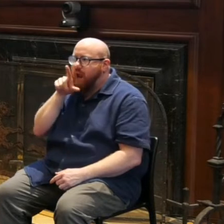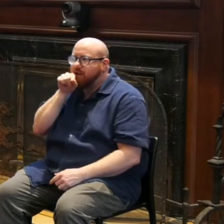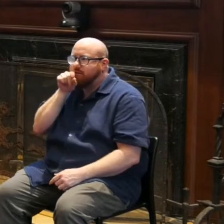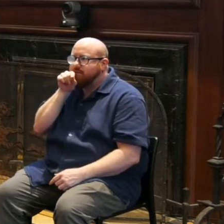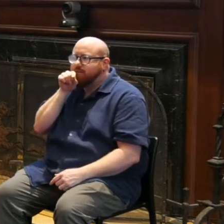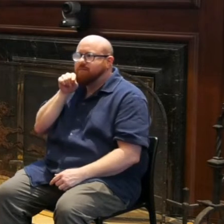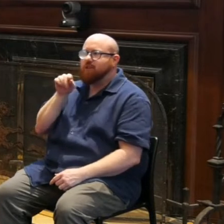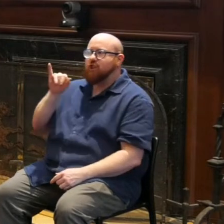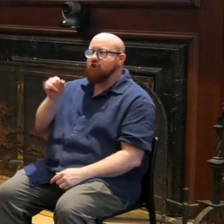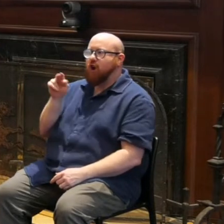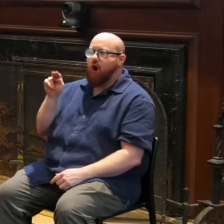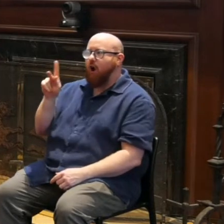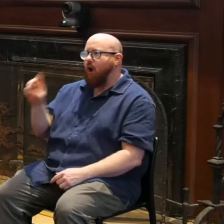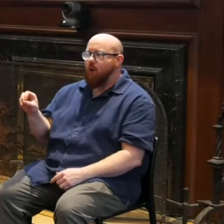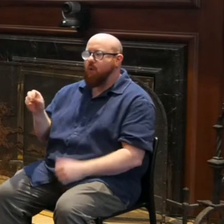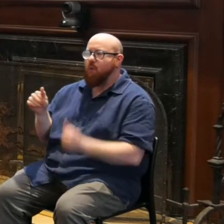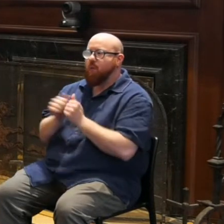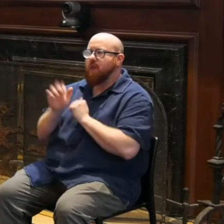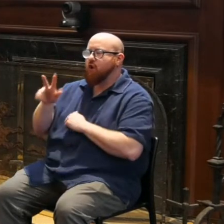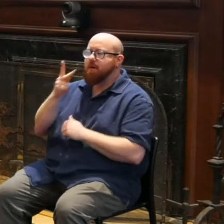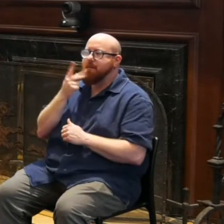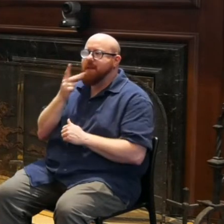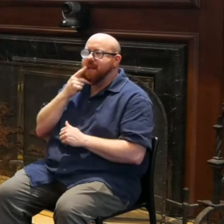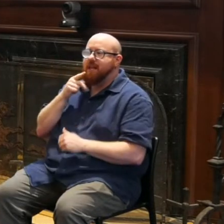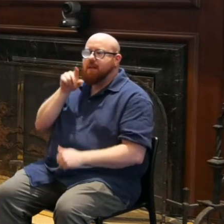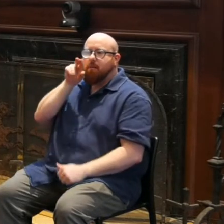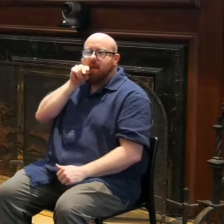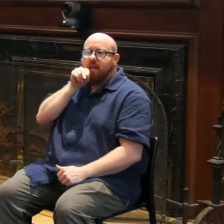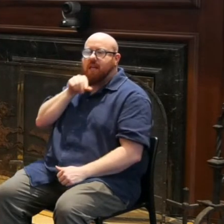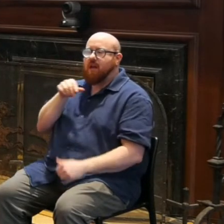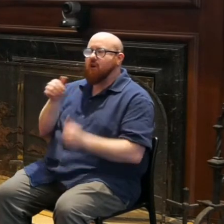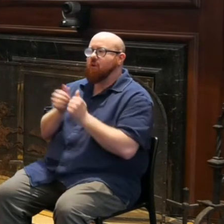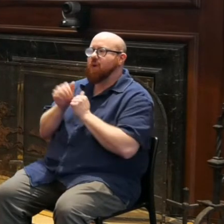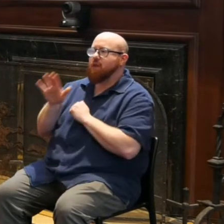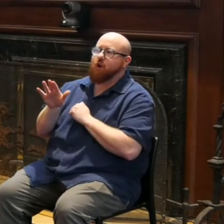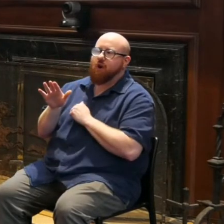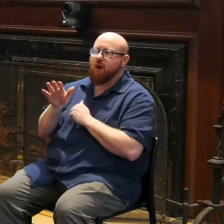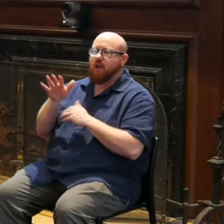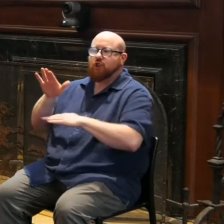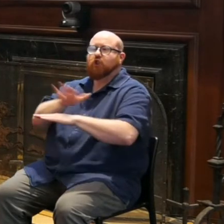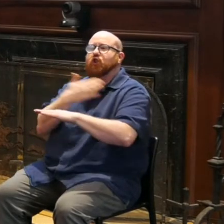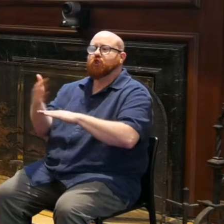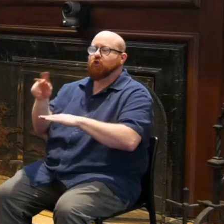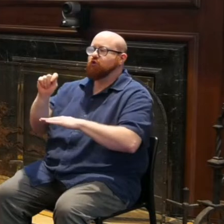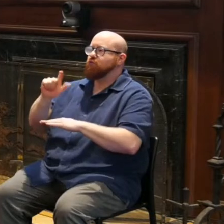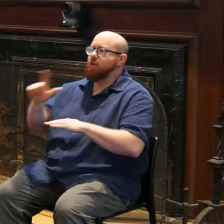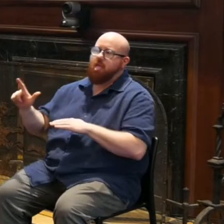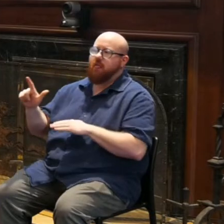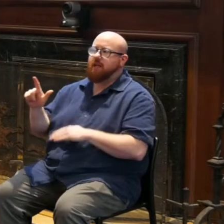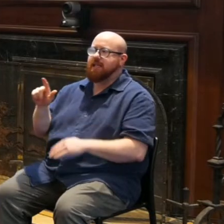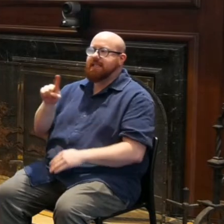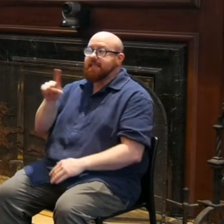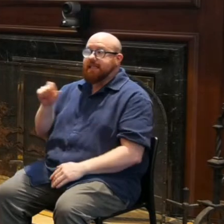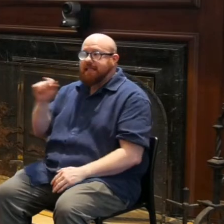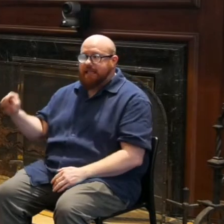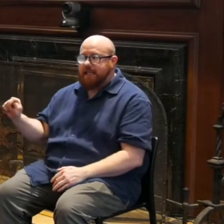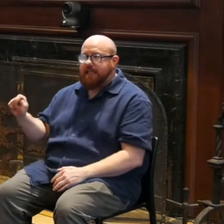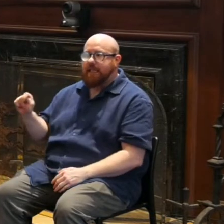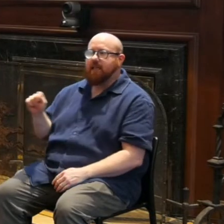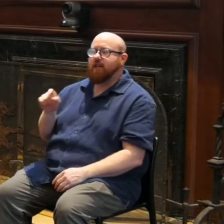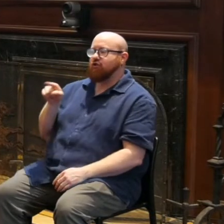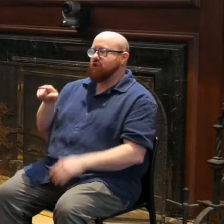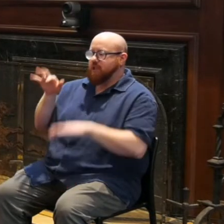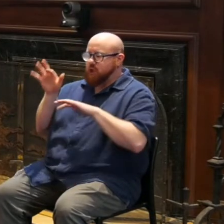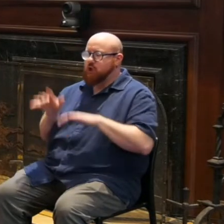and her one-pitch trill, zeet, a double scratcher, a snowbird,